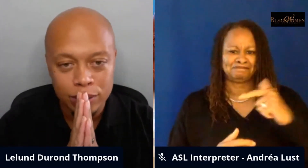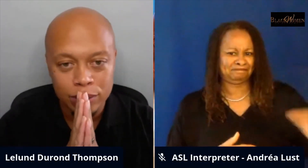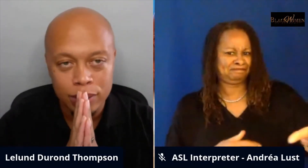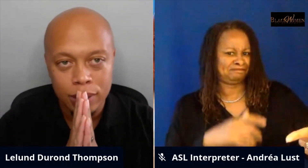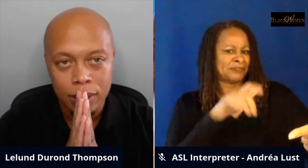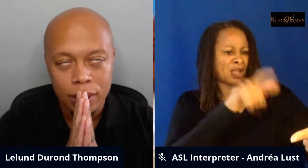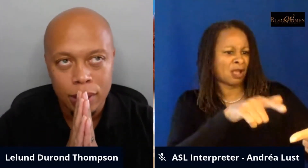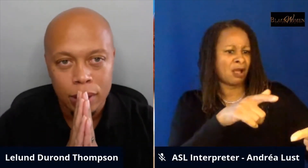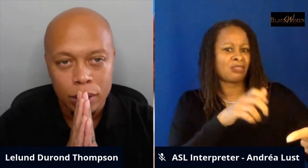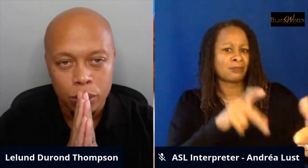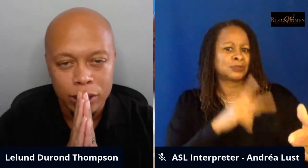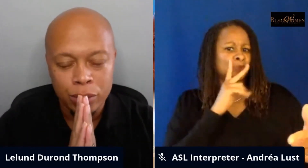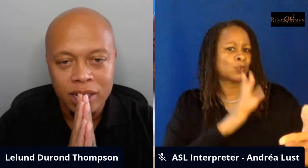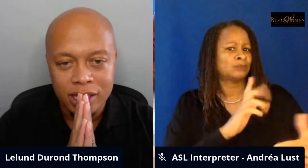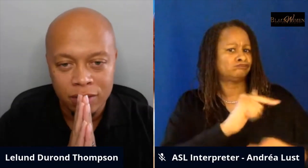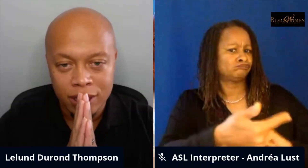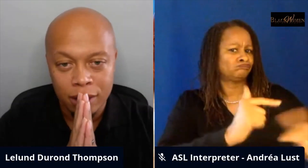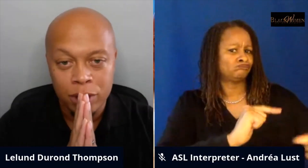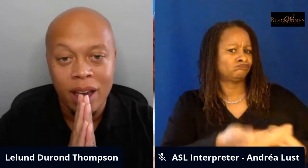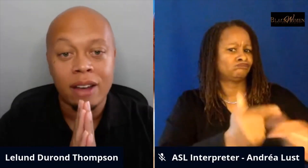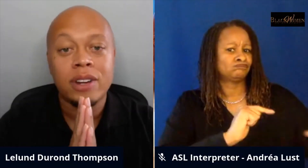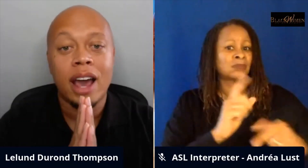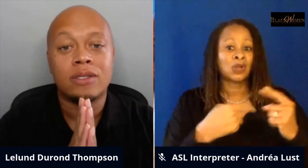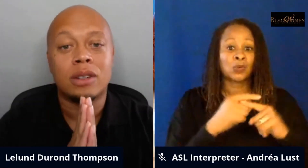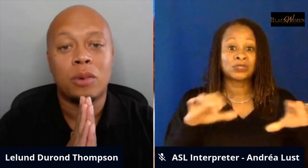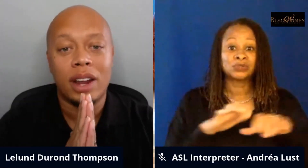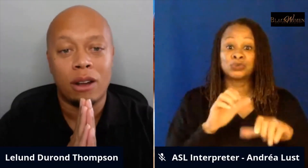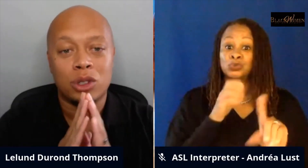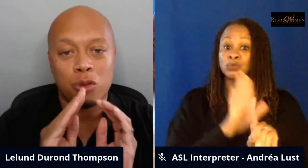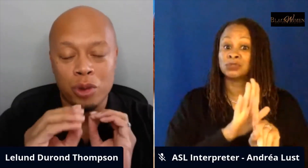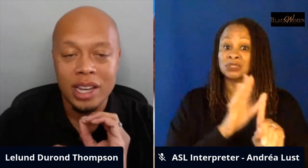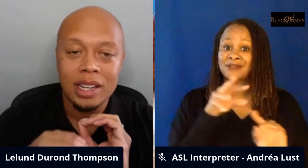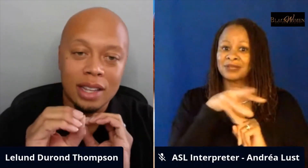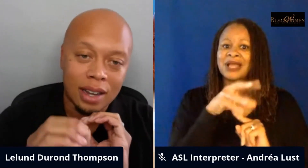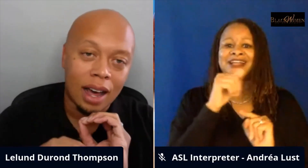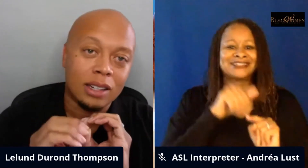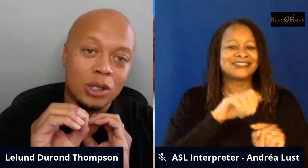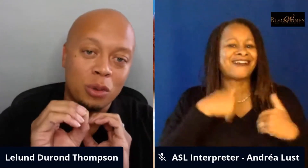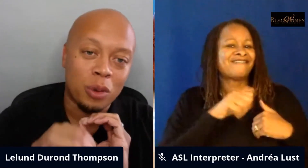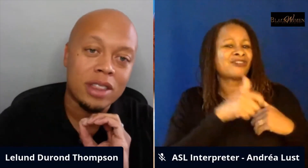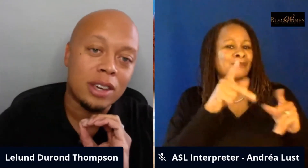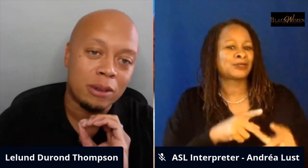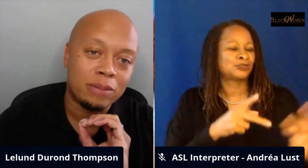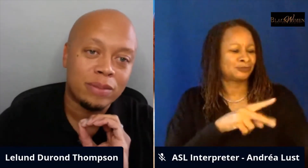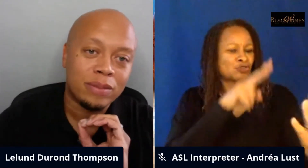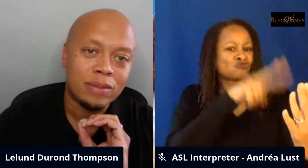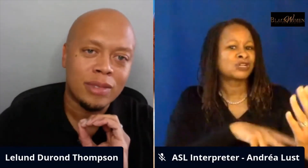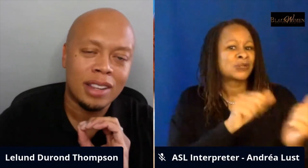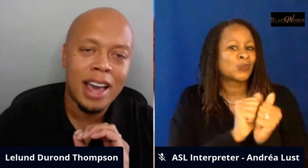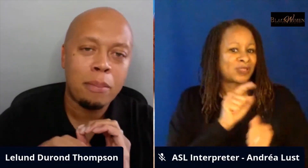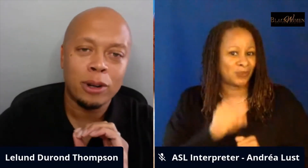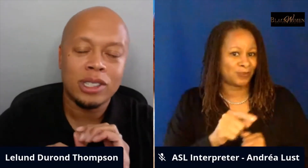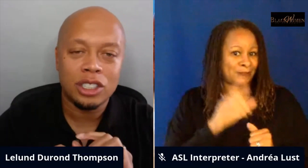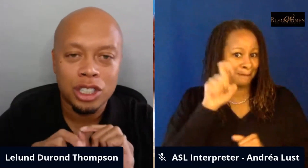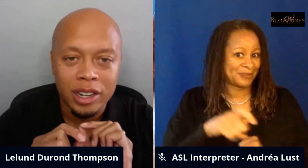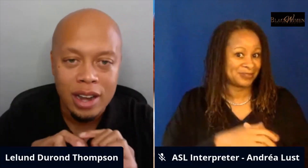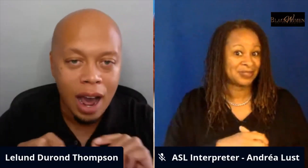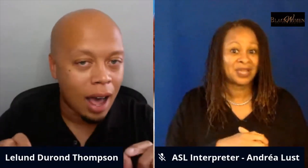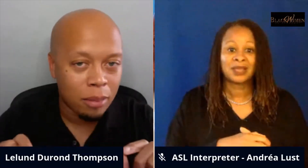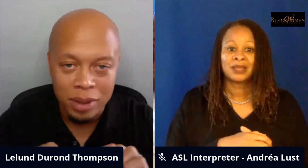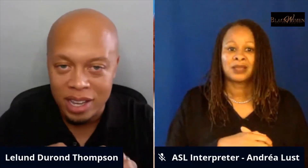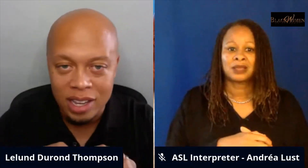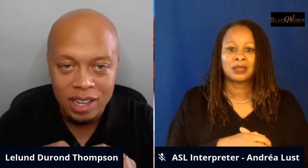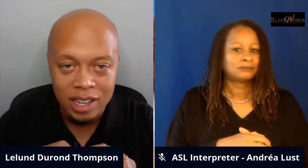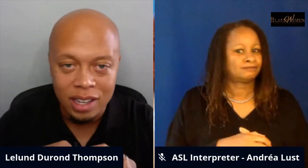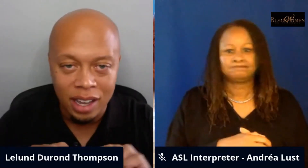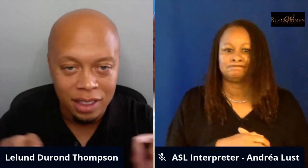reader. When doing a self-tape, you have to have someone else reading the lines with you. That person should